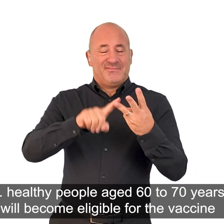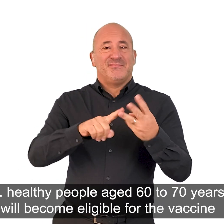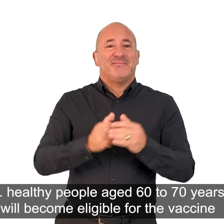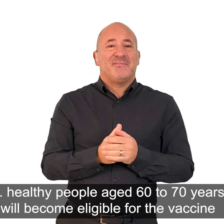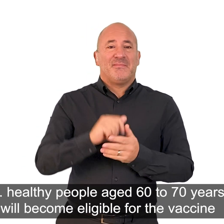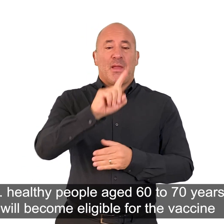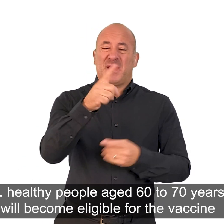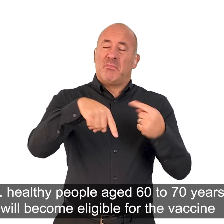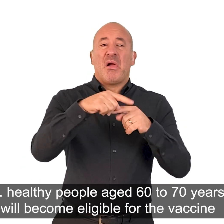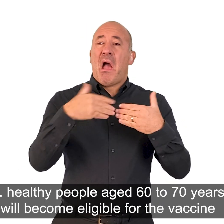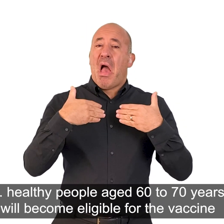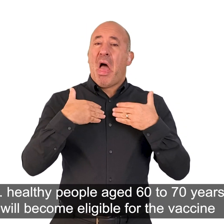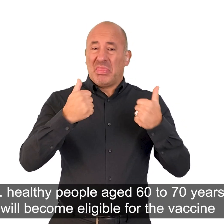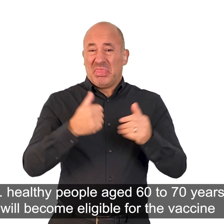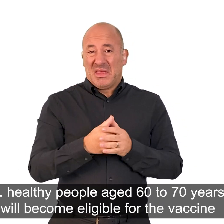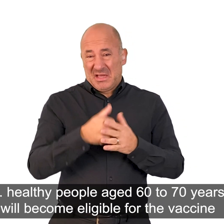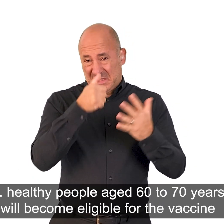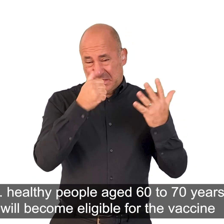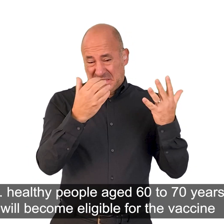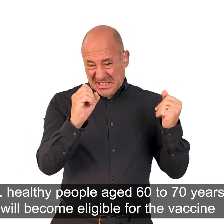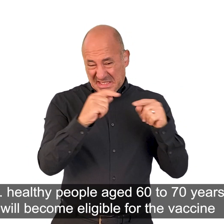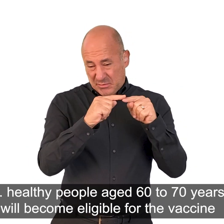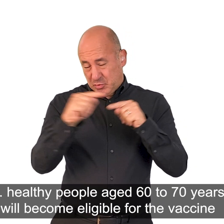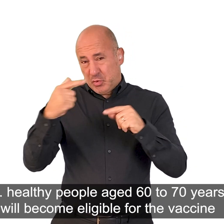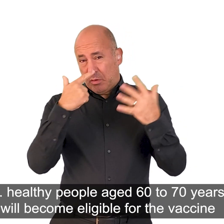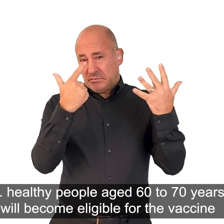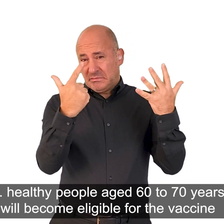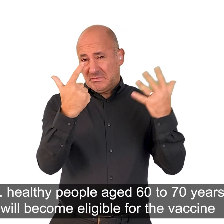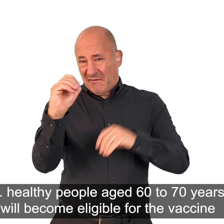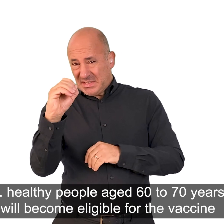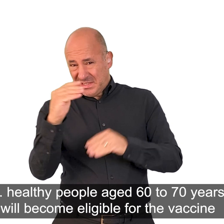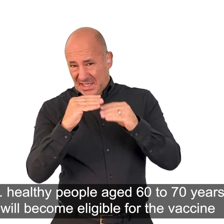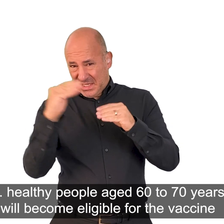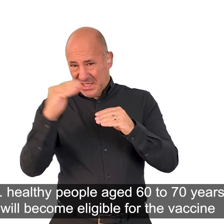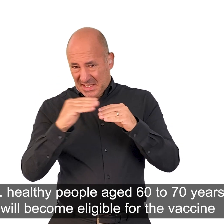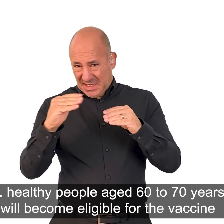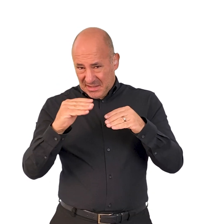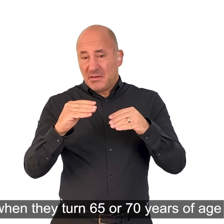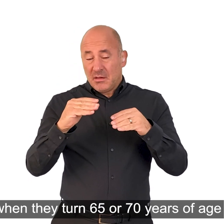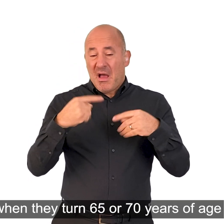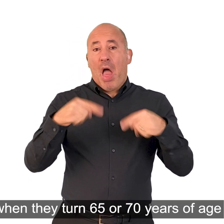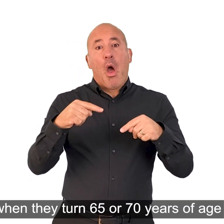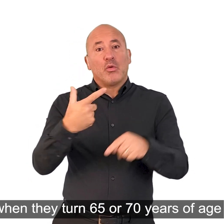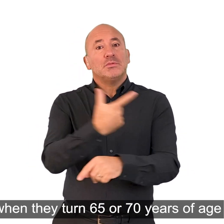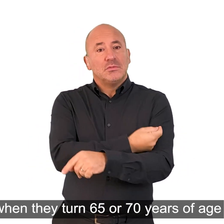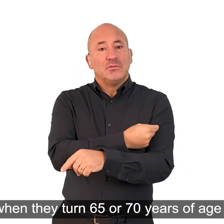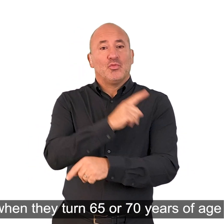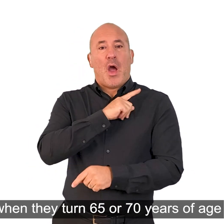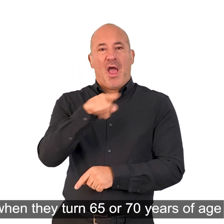3. Healthy people aged 60 to 70 years will become eligible for the vaccine when they turn 65